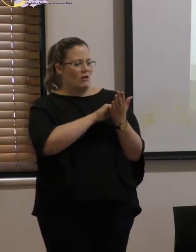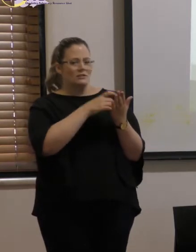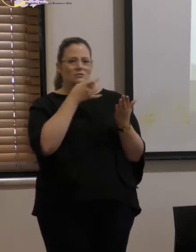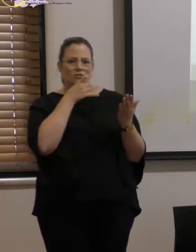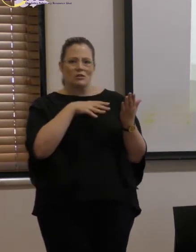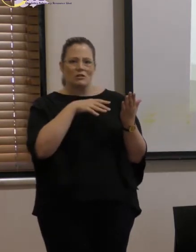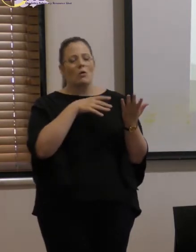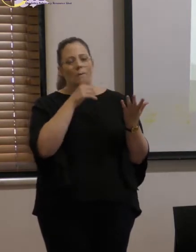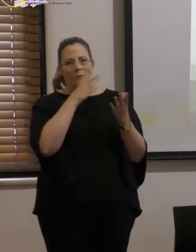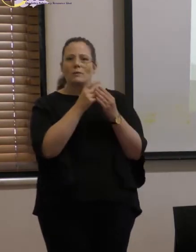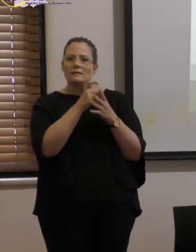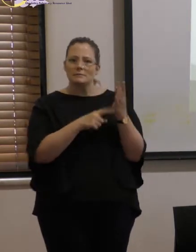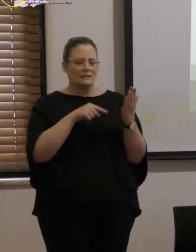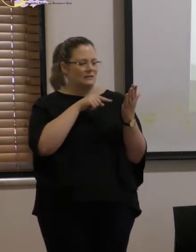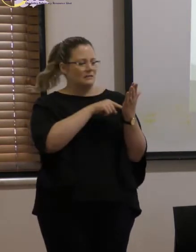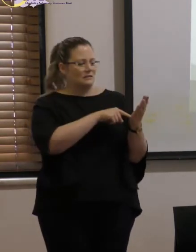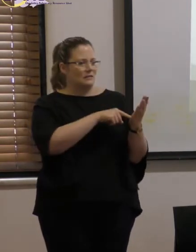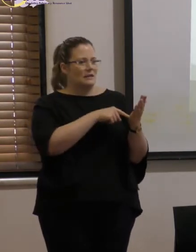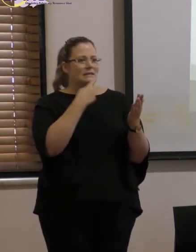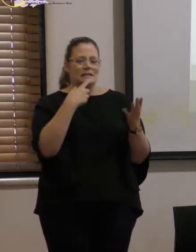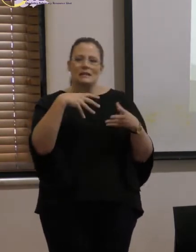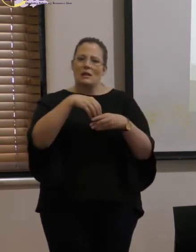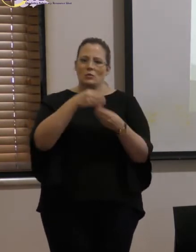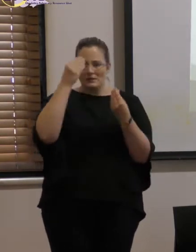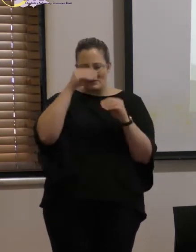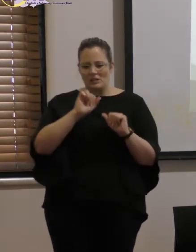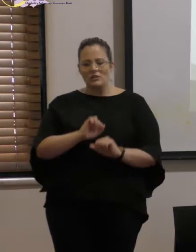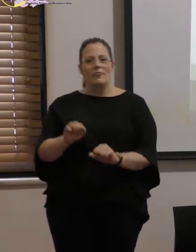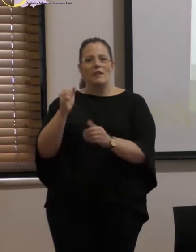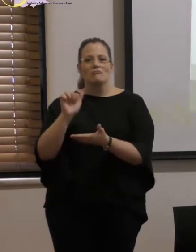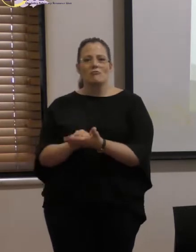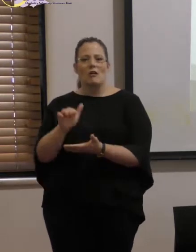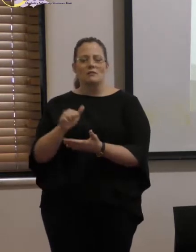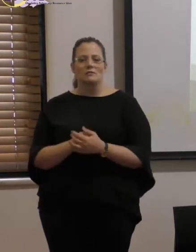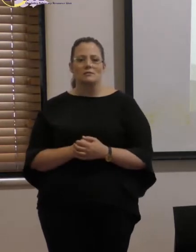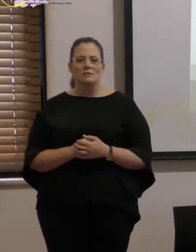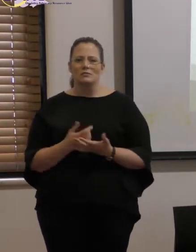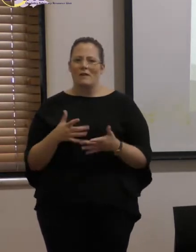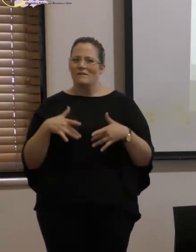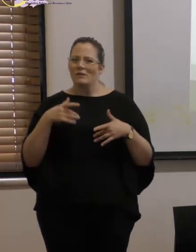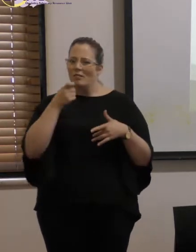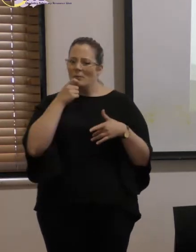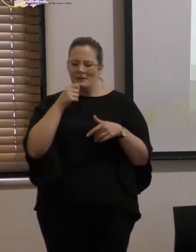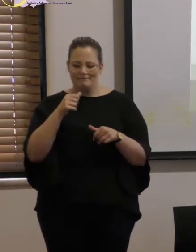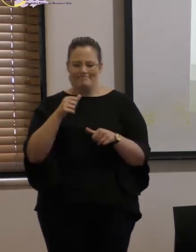Convention of the Rights of People with Disability that clearly says inclusive education is a right. So we're going backwards.